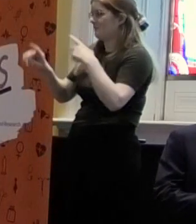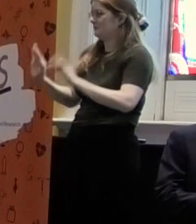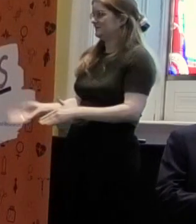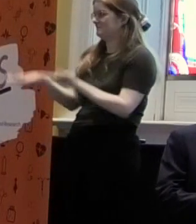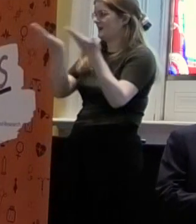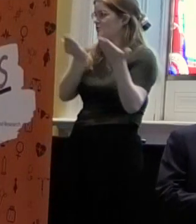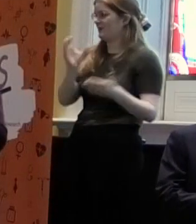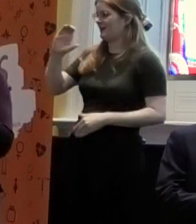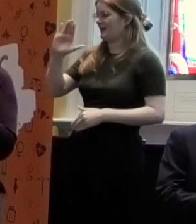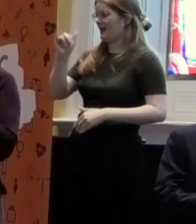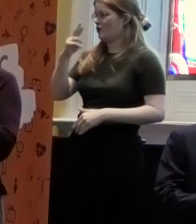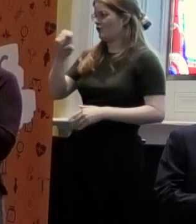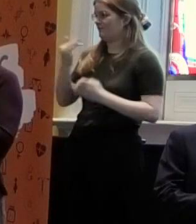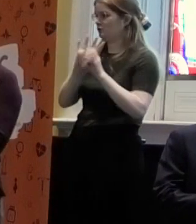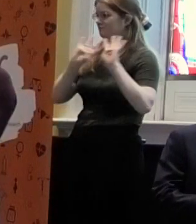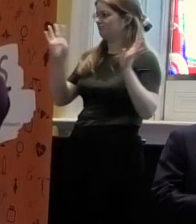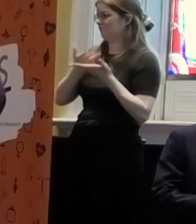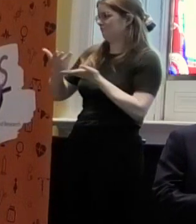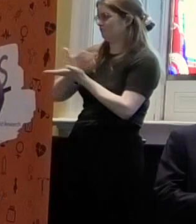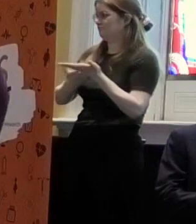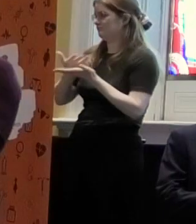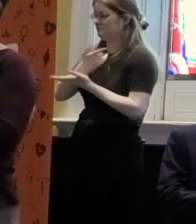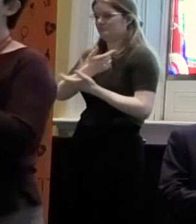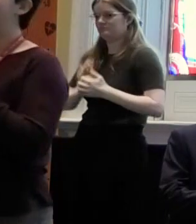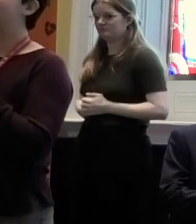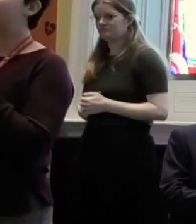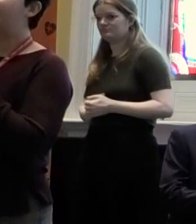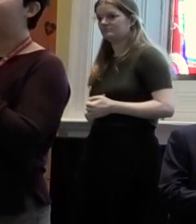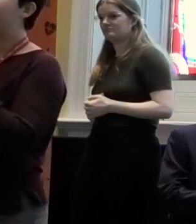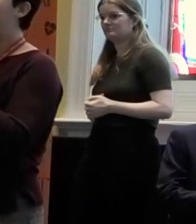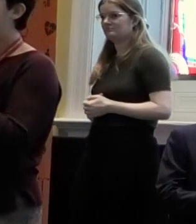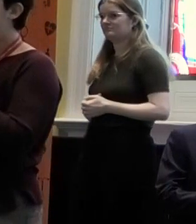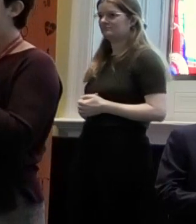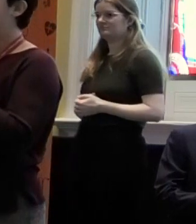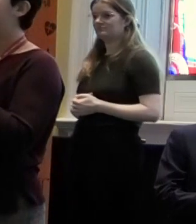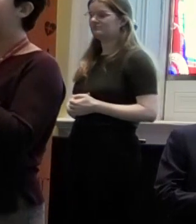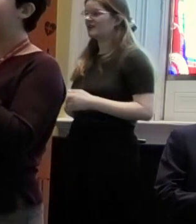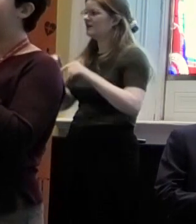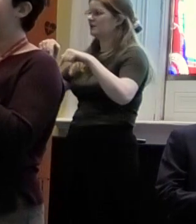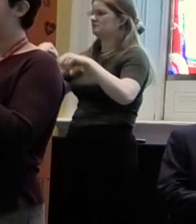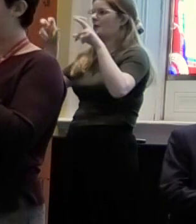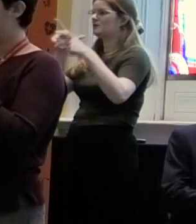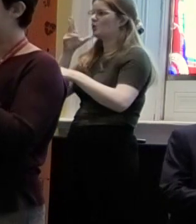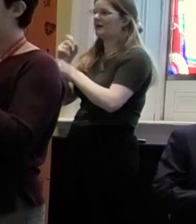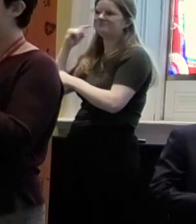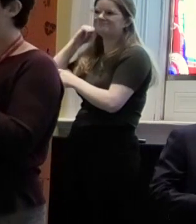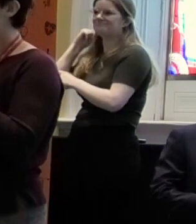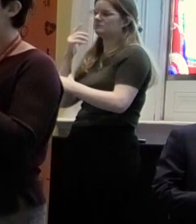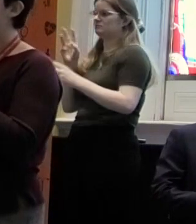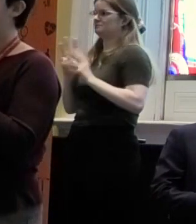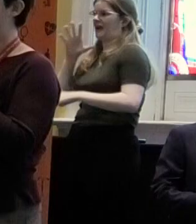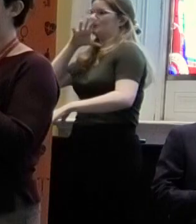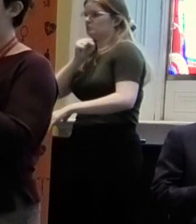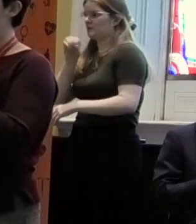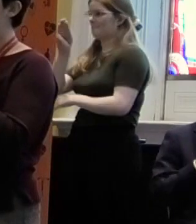to Claire for our panel discussion. This event is part of Bias Inequalities in Women's Health and